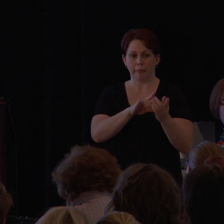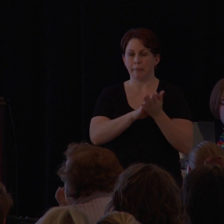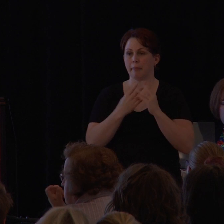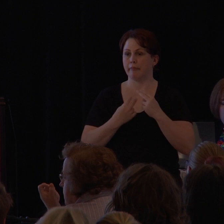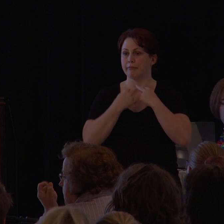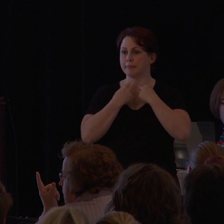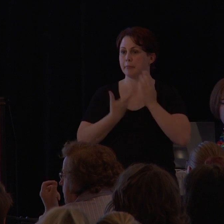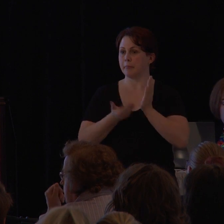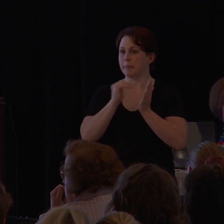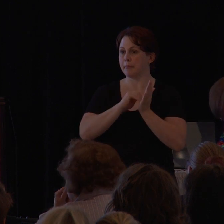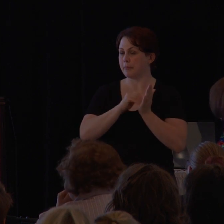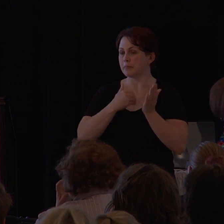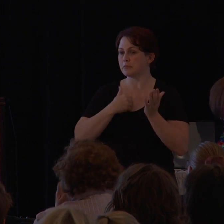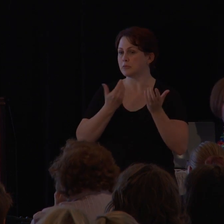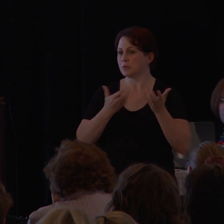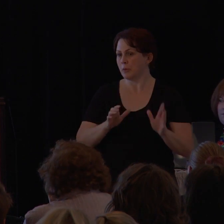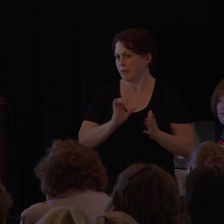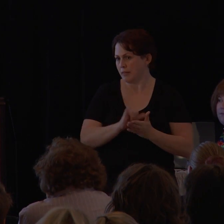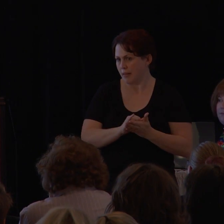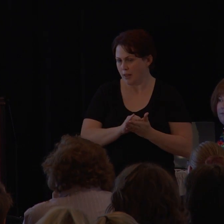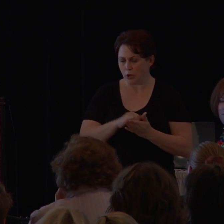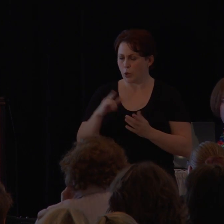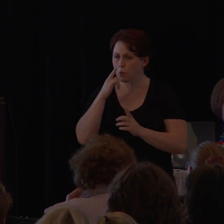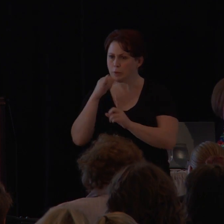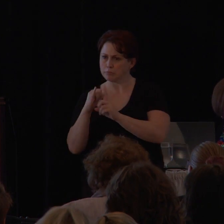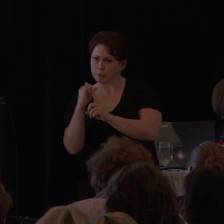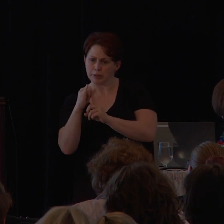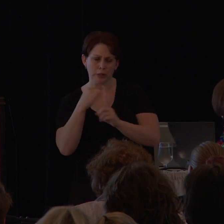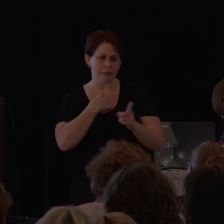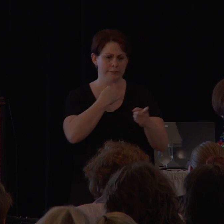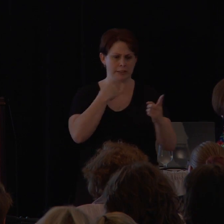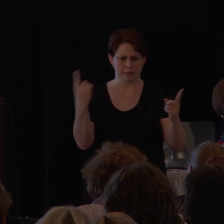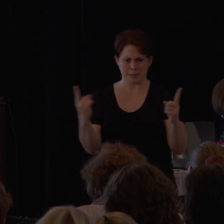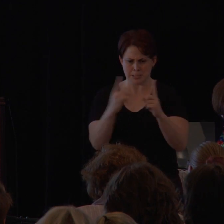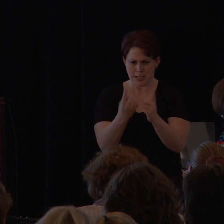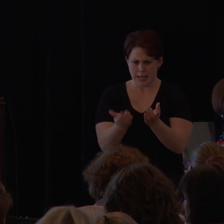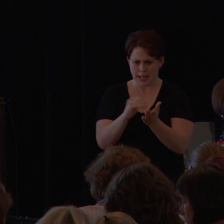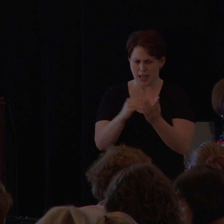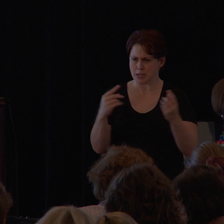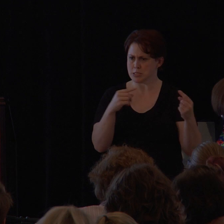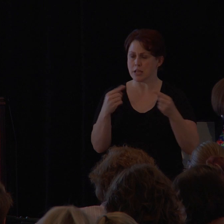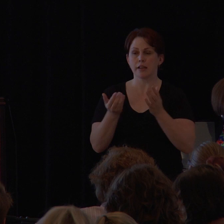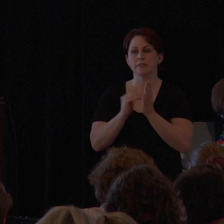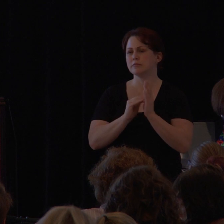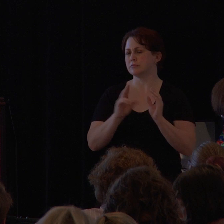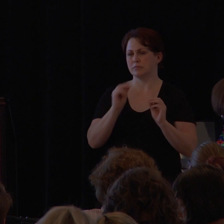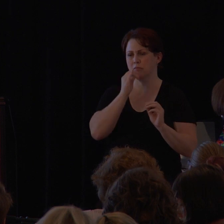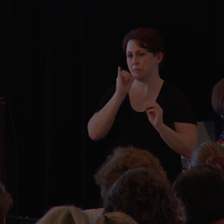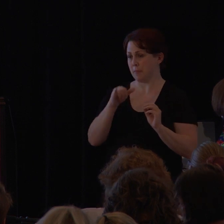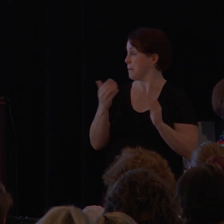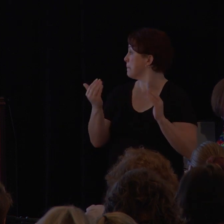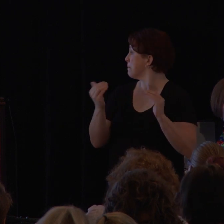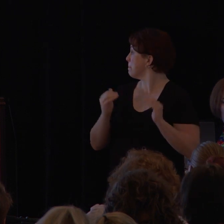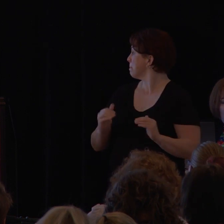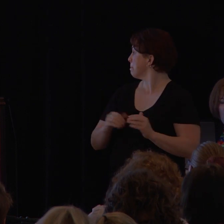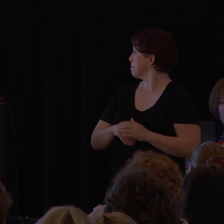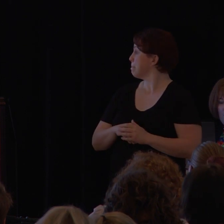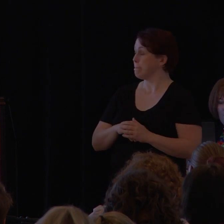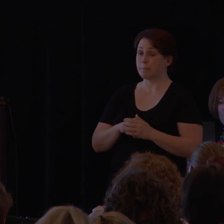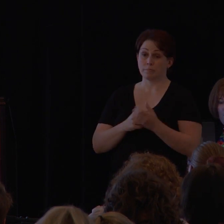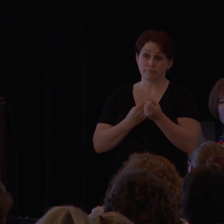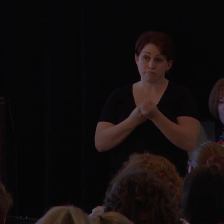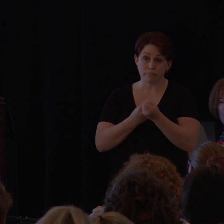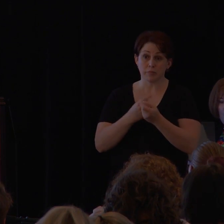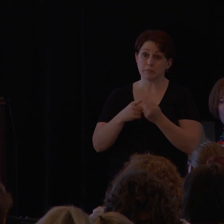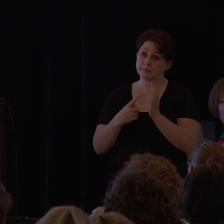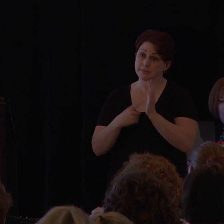by putting them in a room with the bullier, but there are ways to handle that. And support networks and possibly